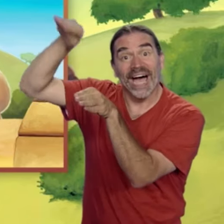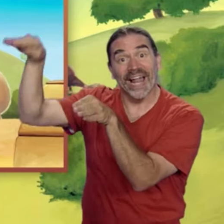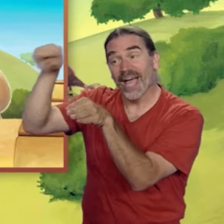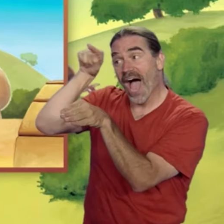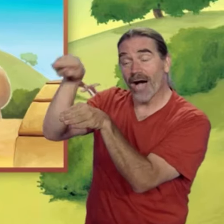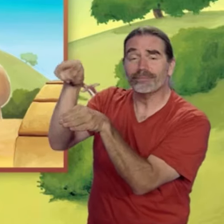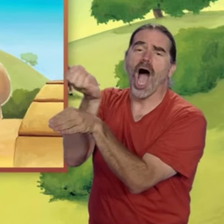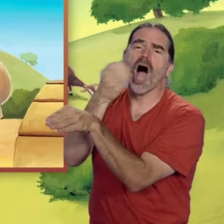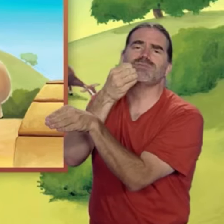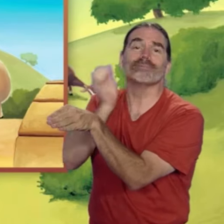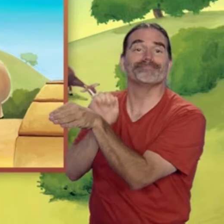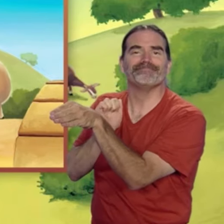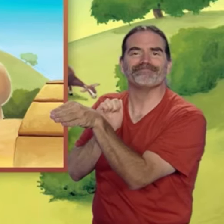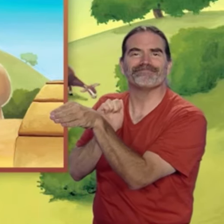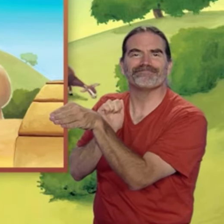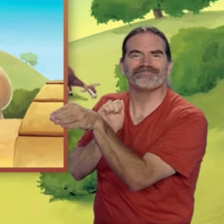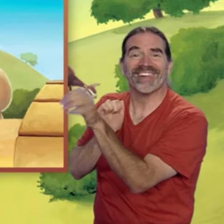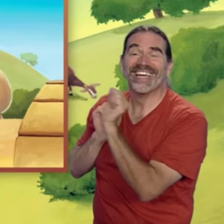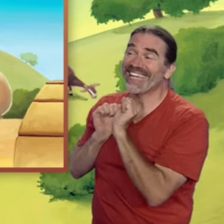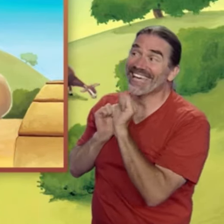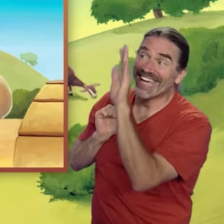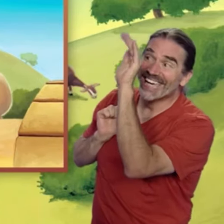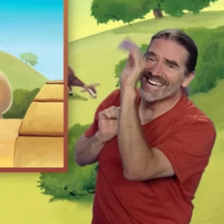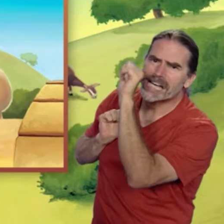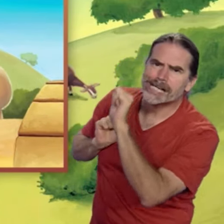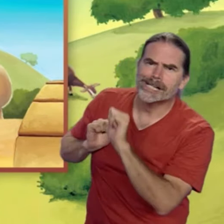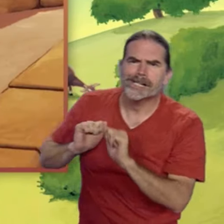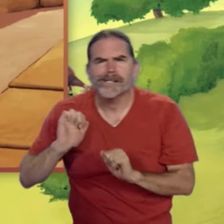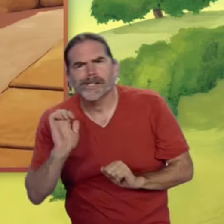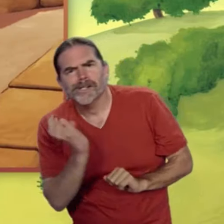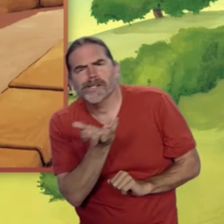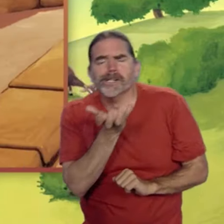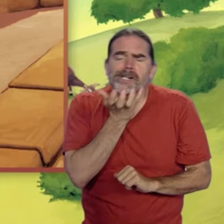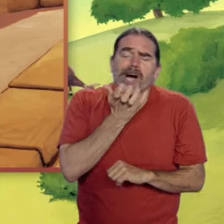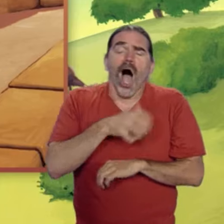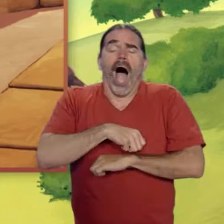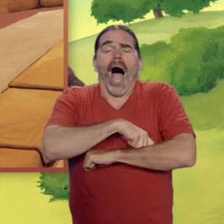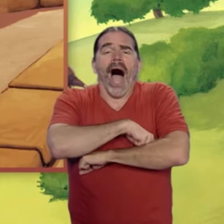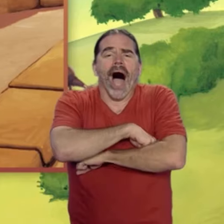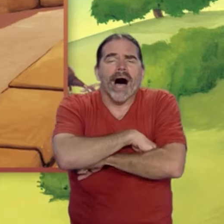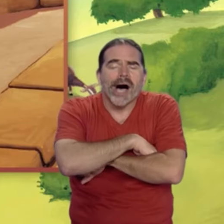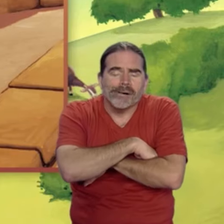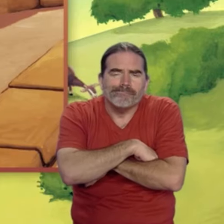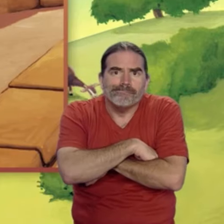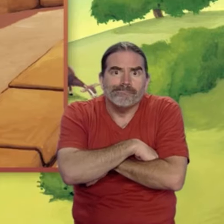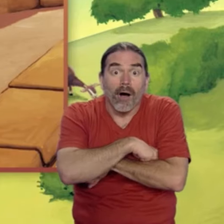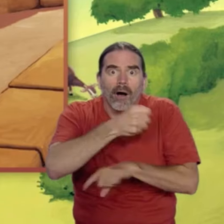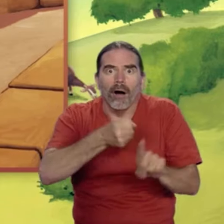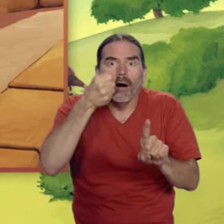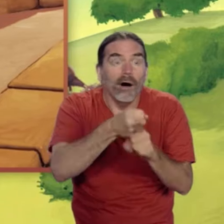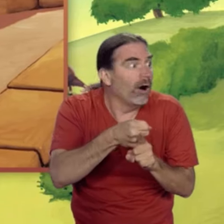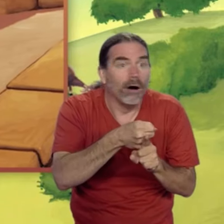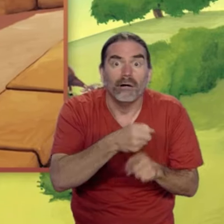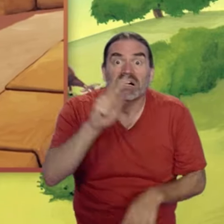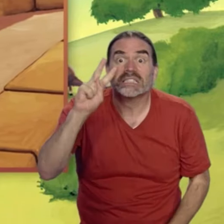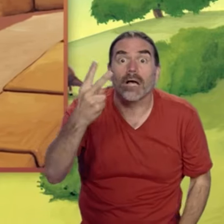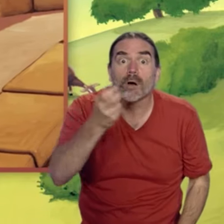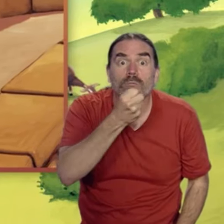And the youngest billy goat Gruff went skipping up the hillside. By this time, the second billy goat Gruff had also